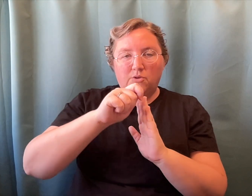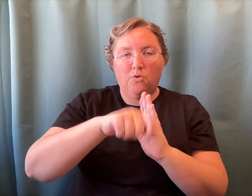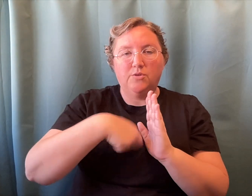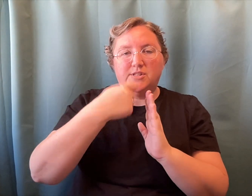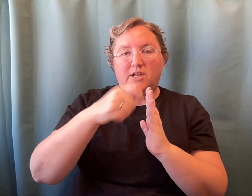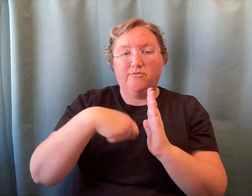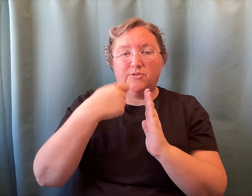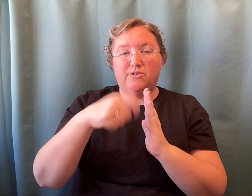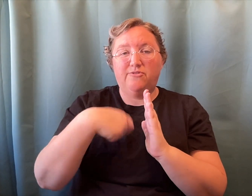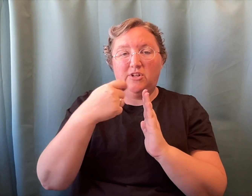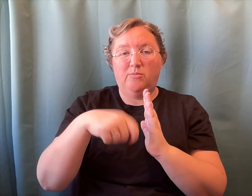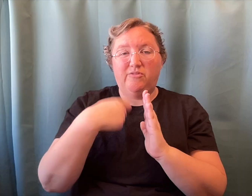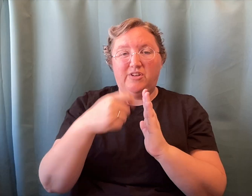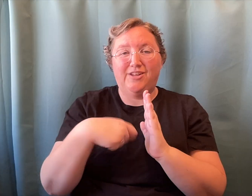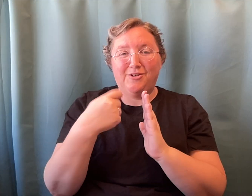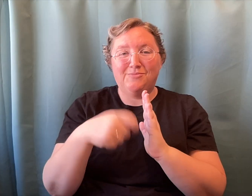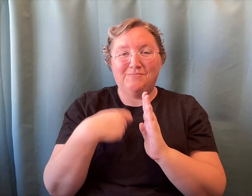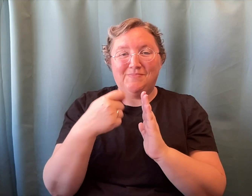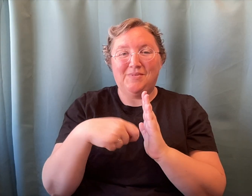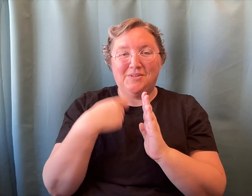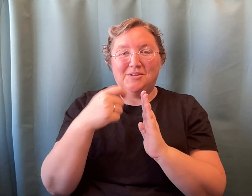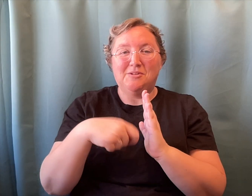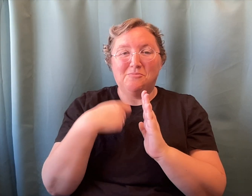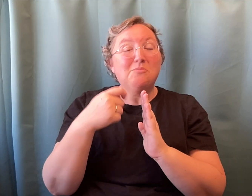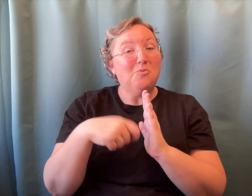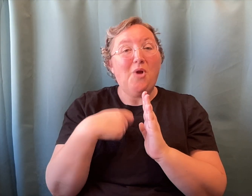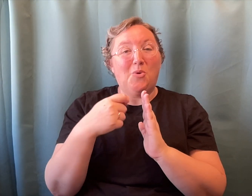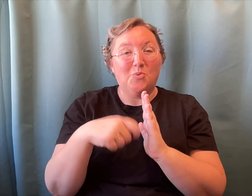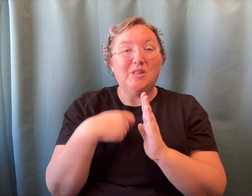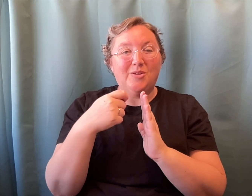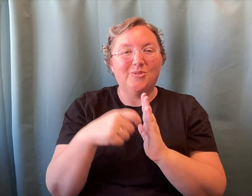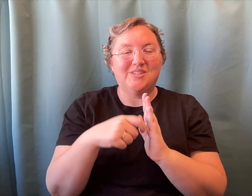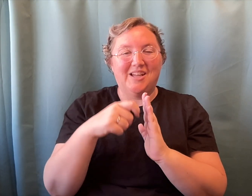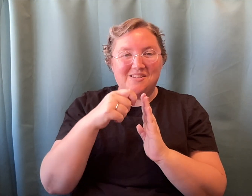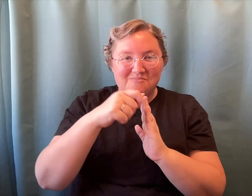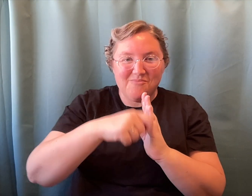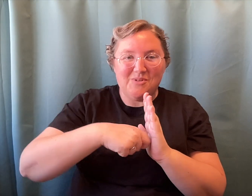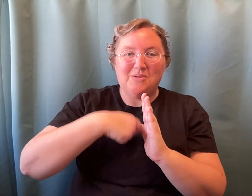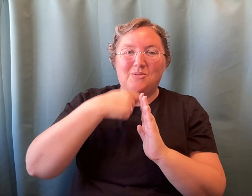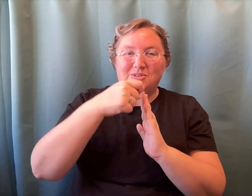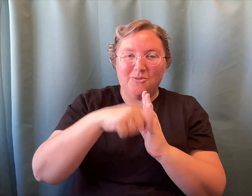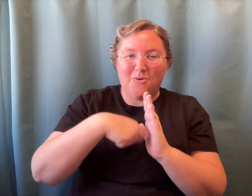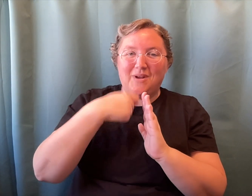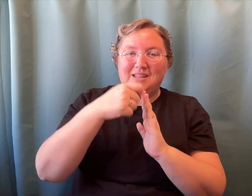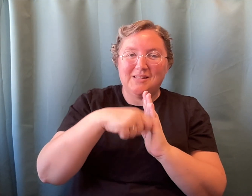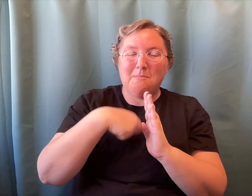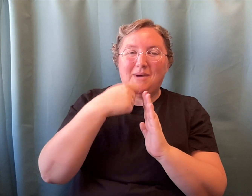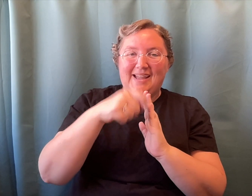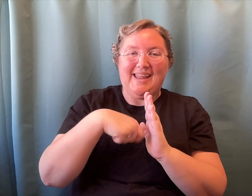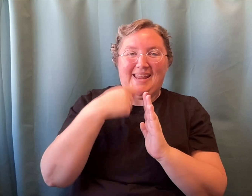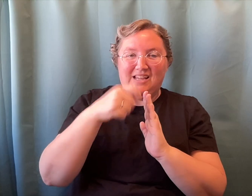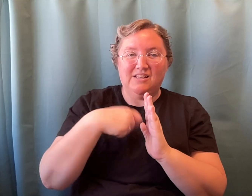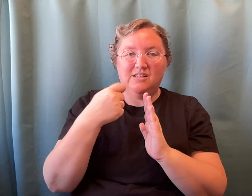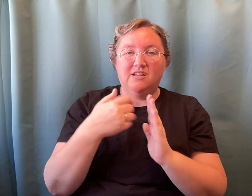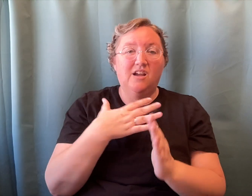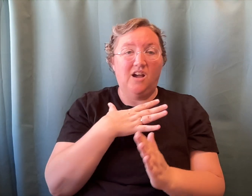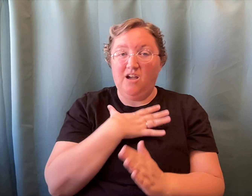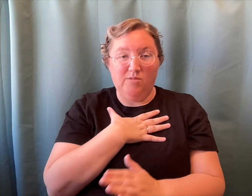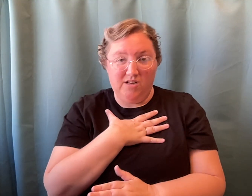The old sign for to film a video, a really old sign when they were still cranking them by hand. I'm not even